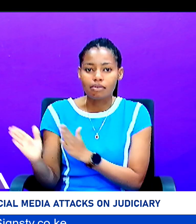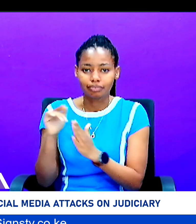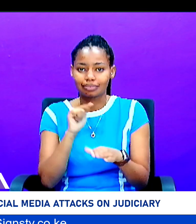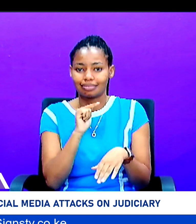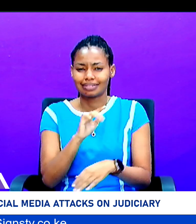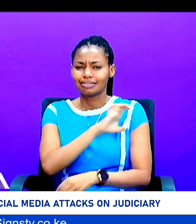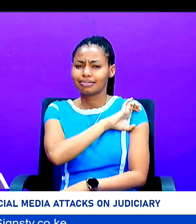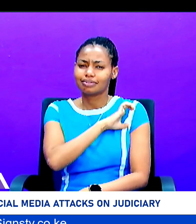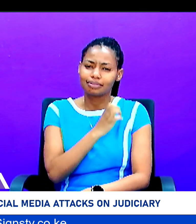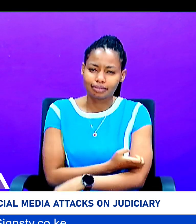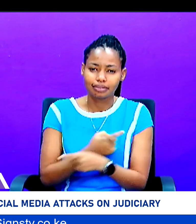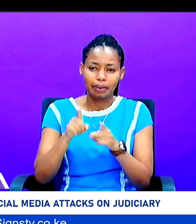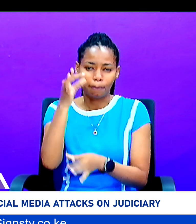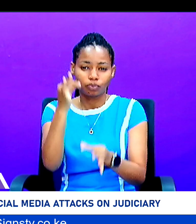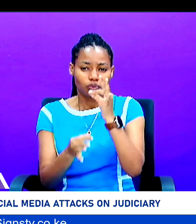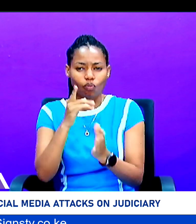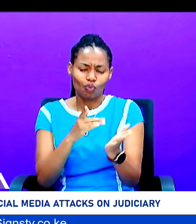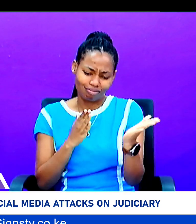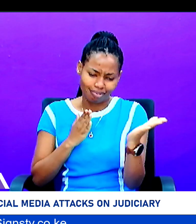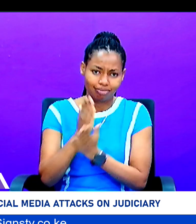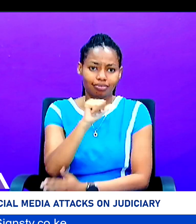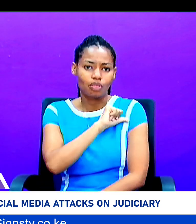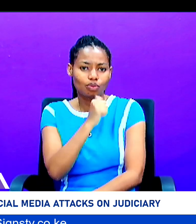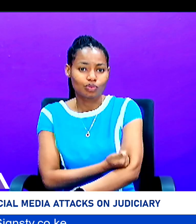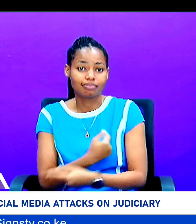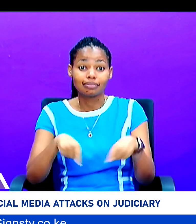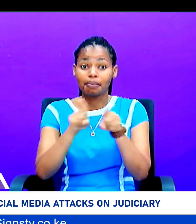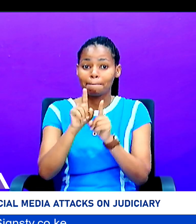judiciary, moral authority, and intimidate judges.